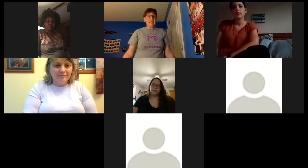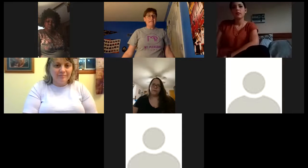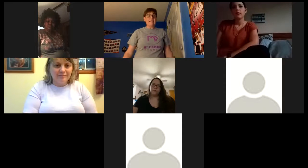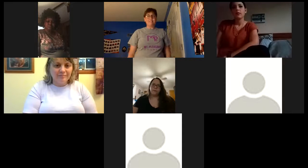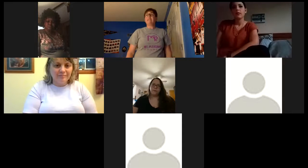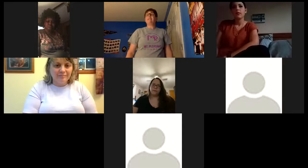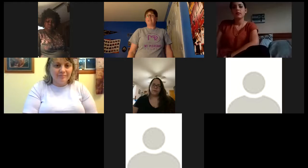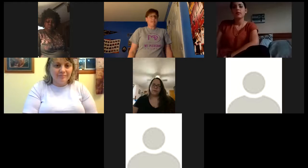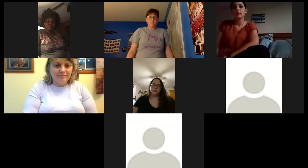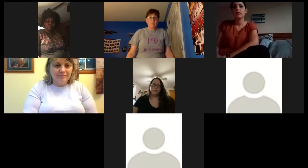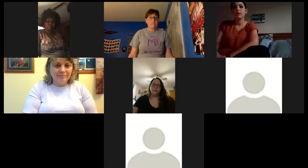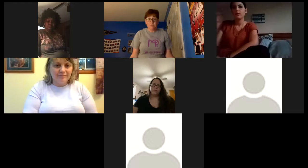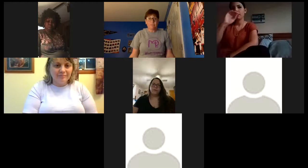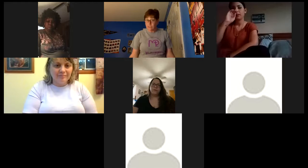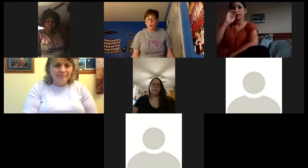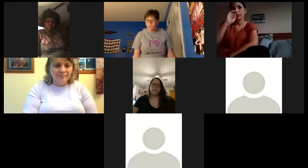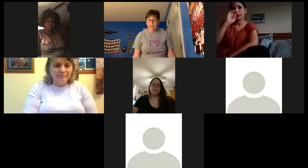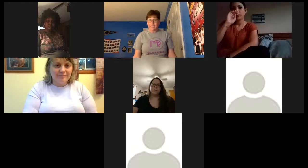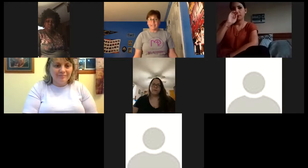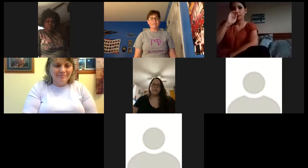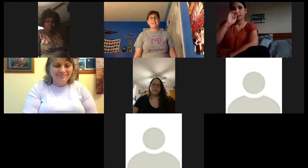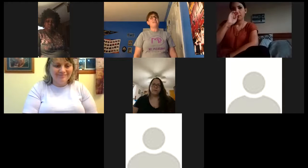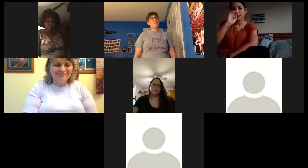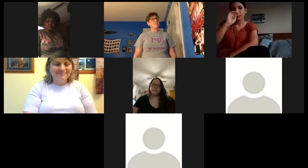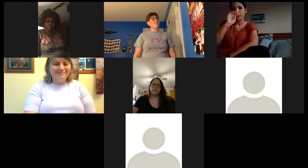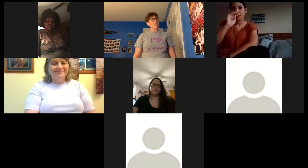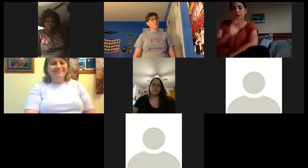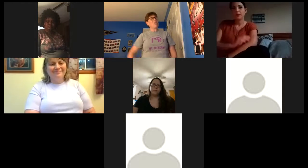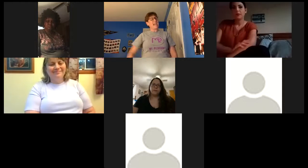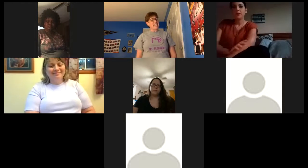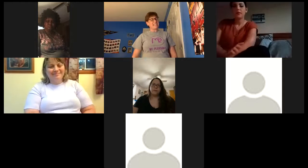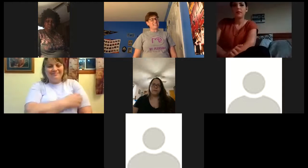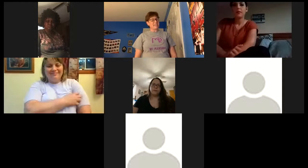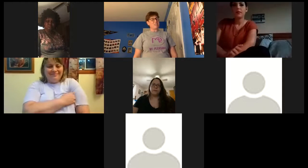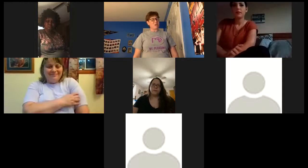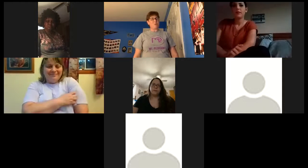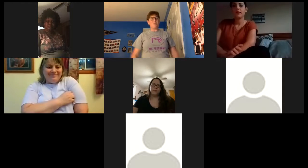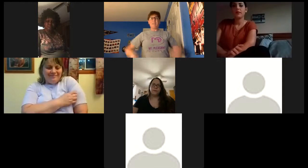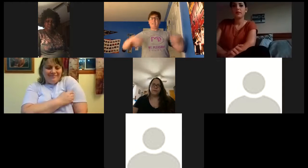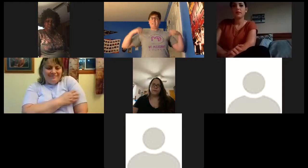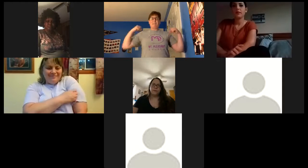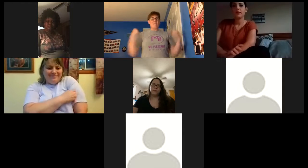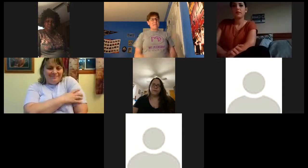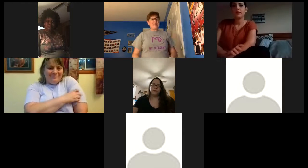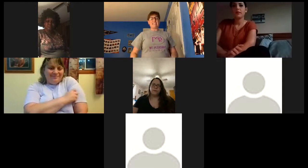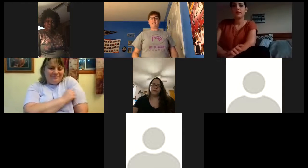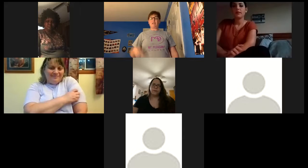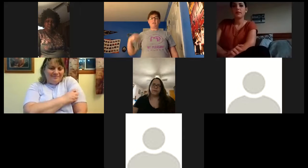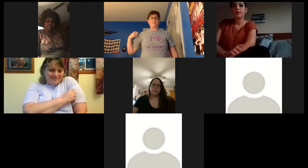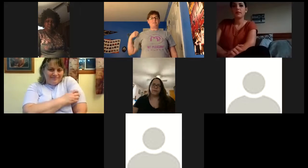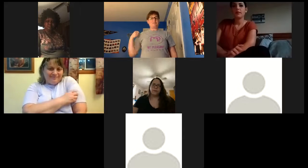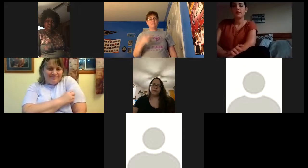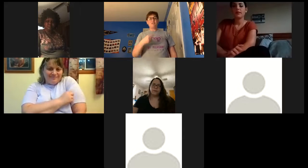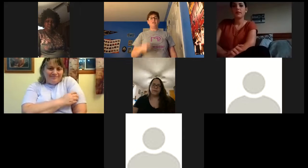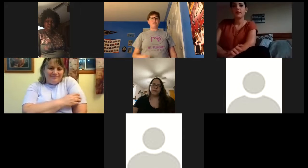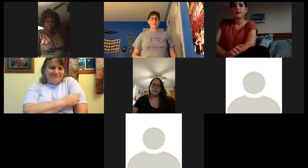don't like it? I was like, then they really, really don't like it. I was like, I just don't like the word hate. It sounds so mean and